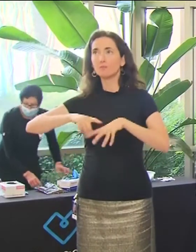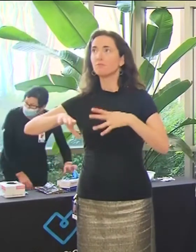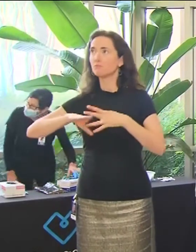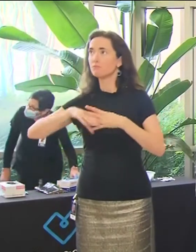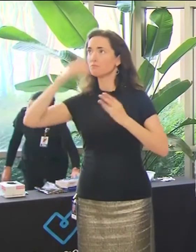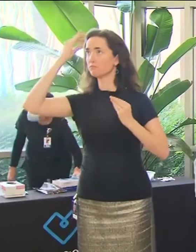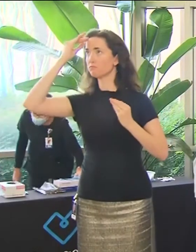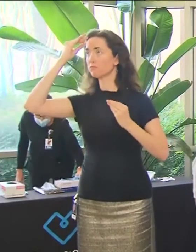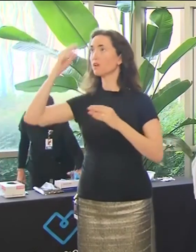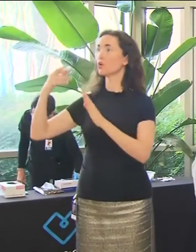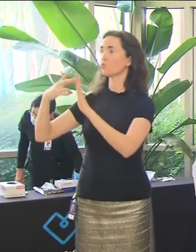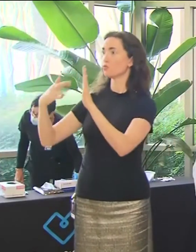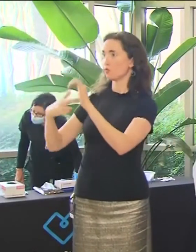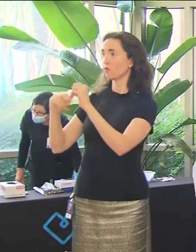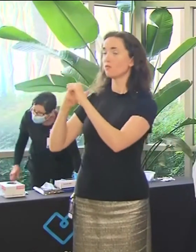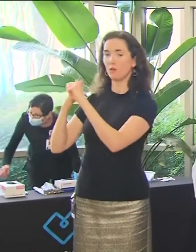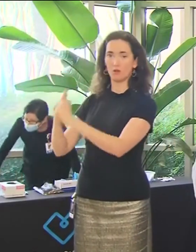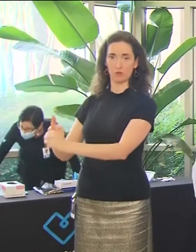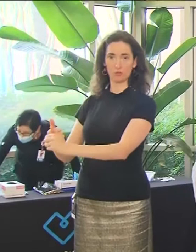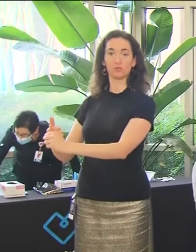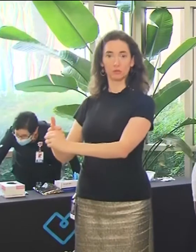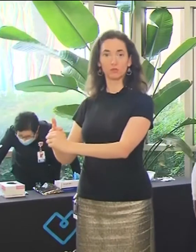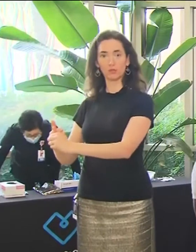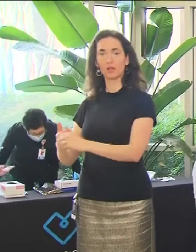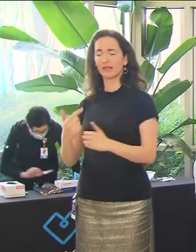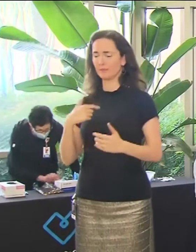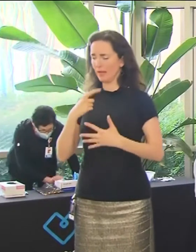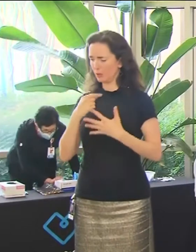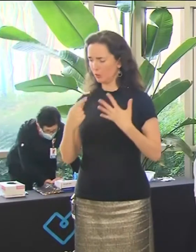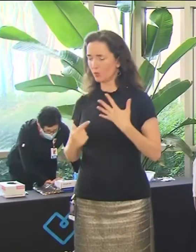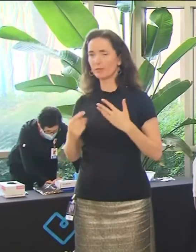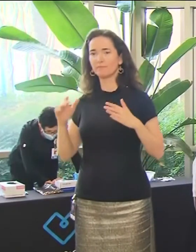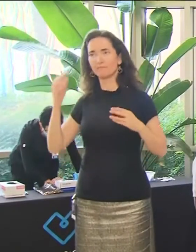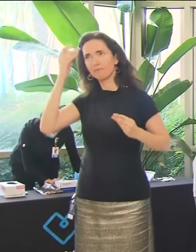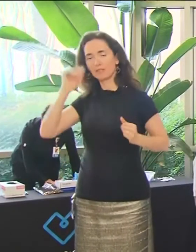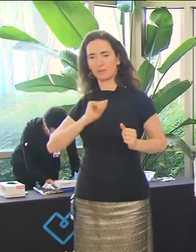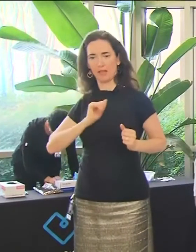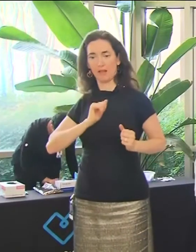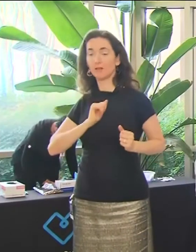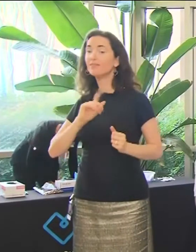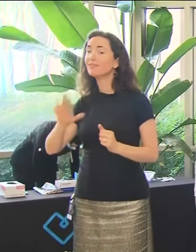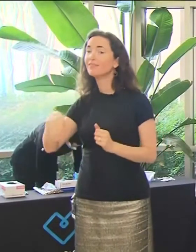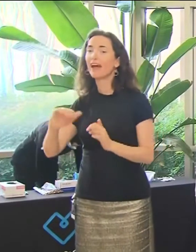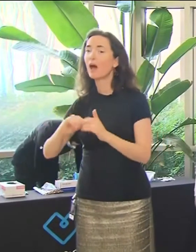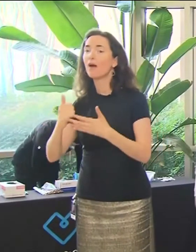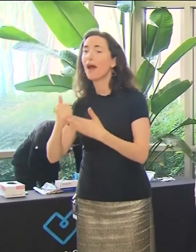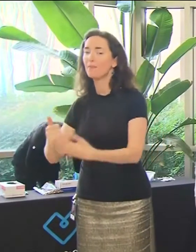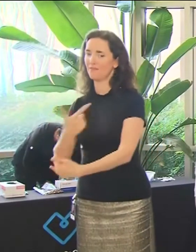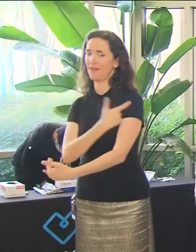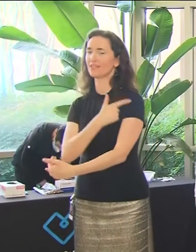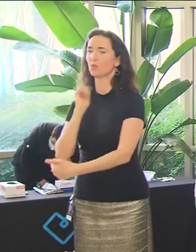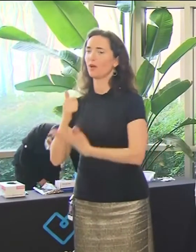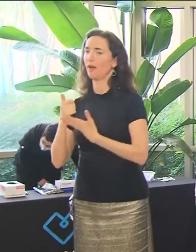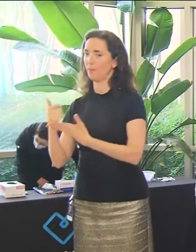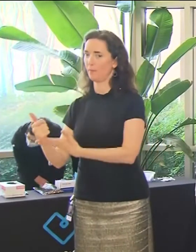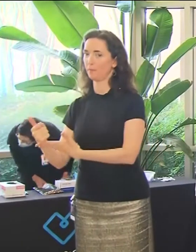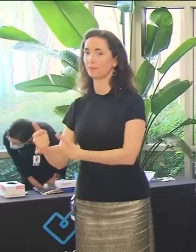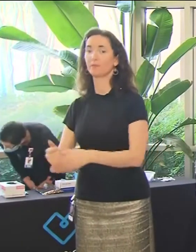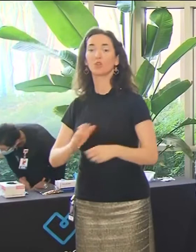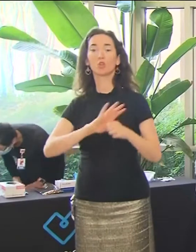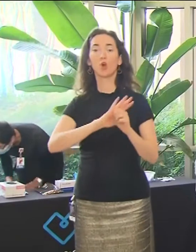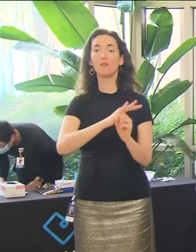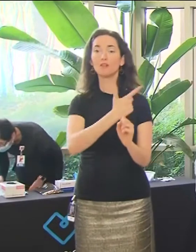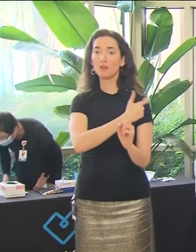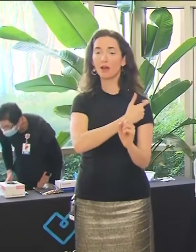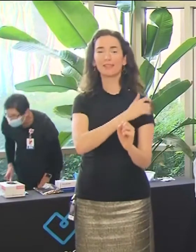that we're following the mitigation efforts and looking at what we can do. And again, getting vaccinated can do that. And just like the COVID vaccine, the flu